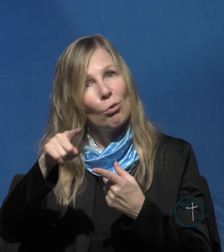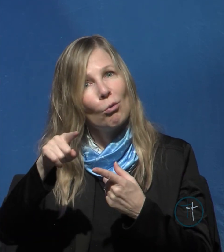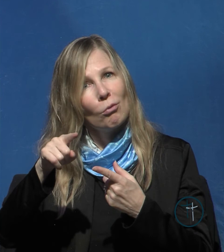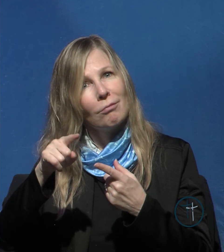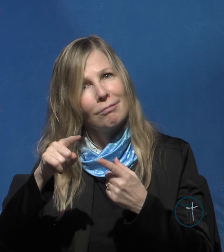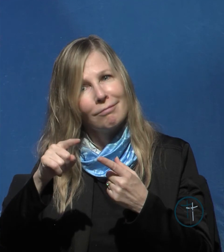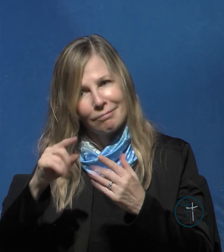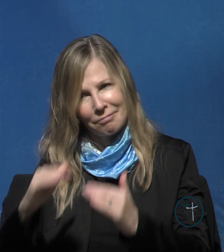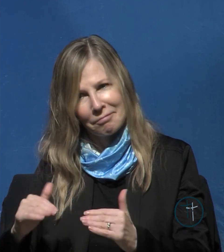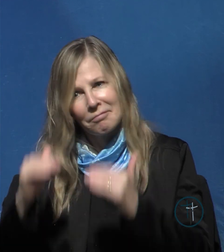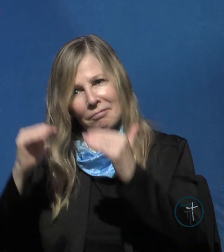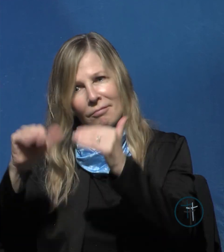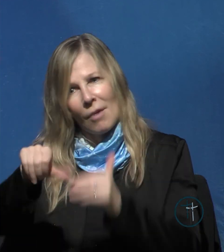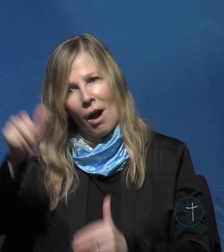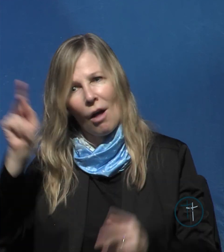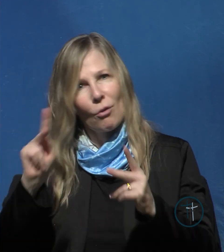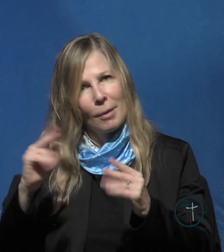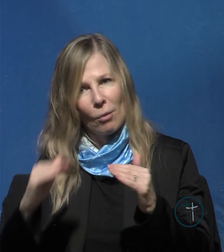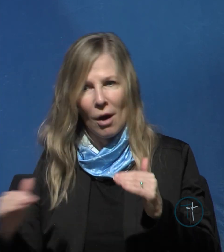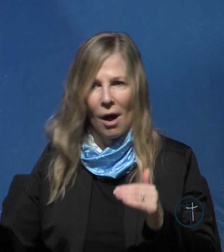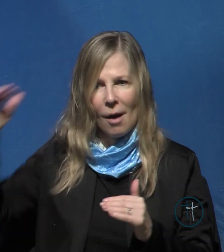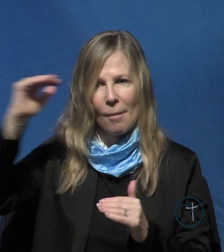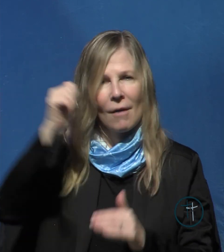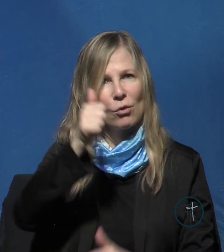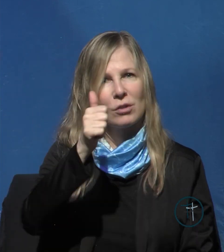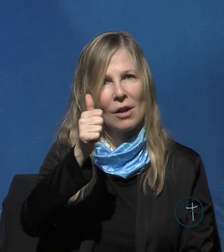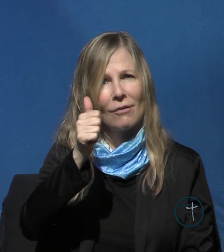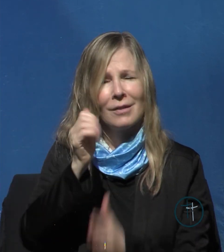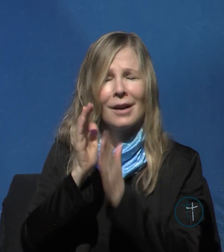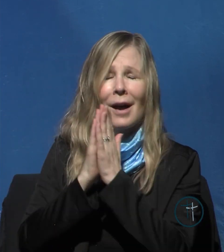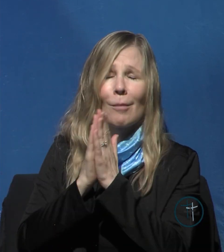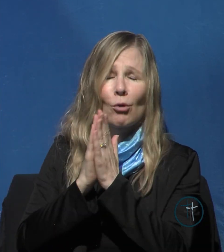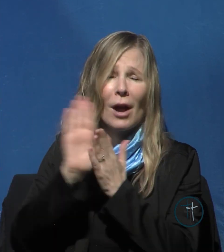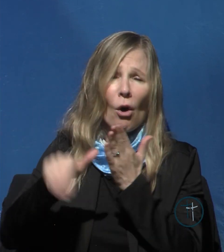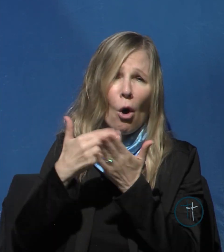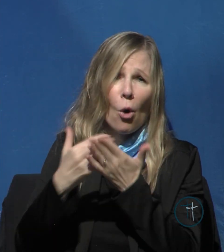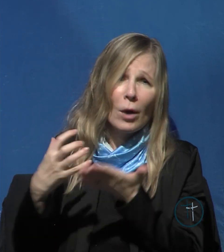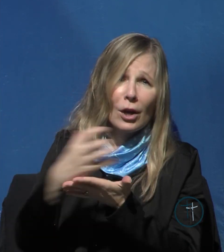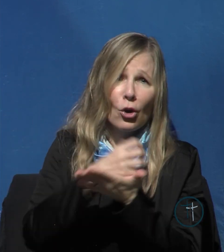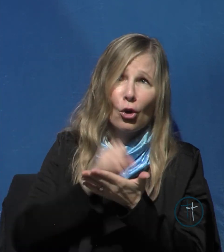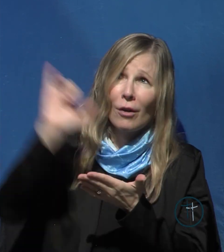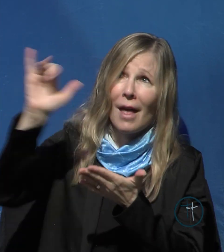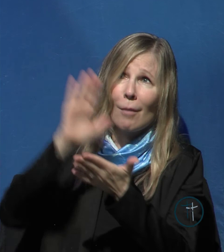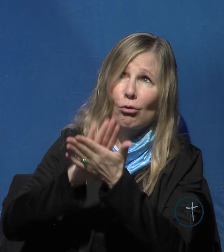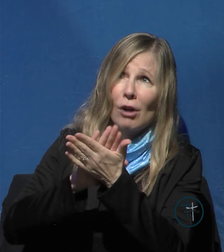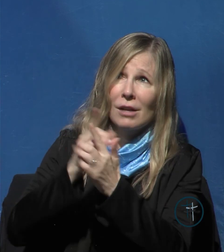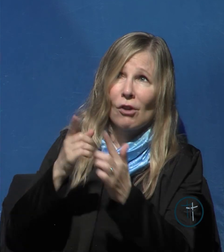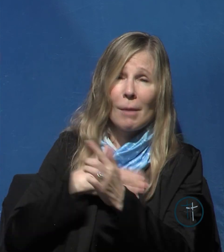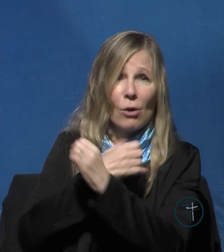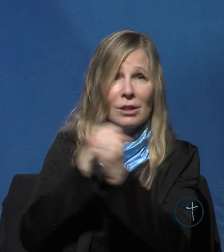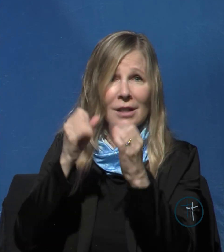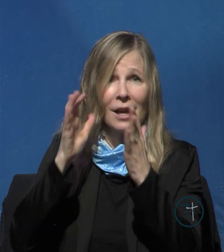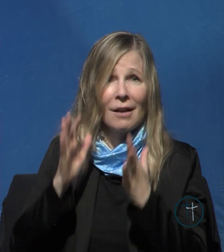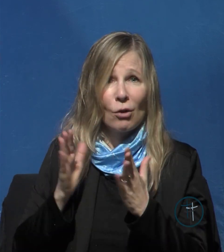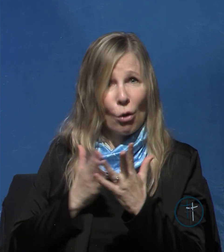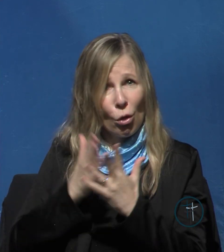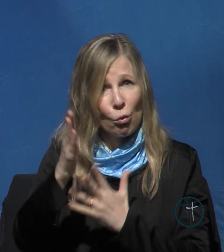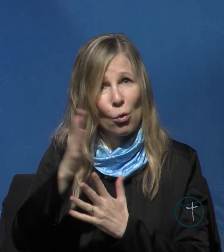I pray that each one of us can earn that praise from our Savior through our application of the truth. Please join me in